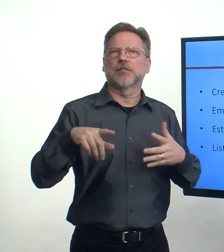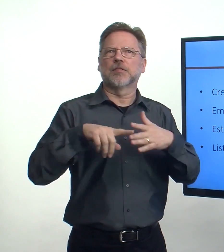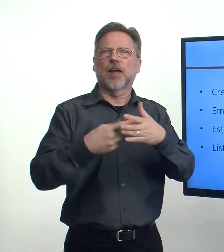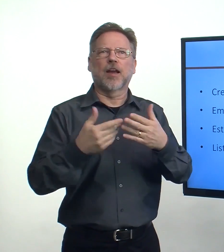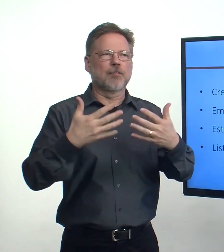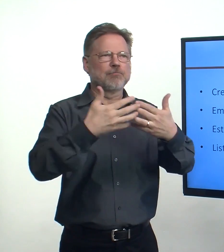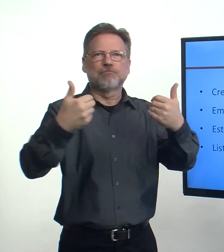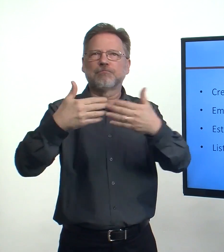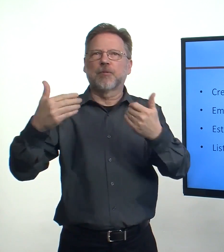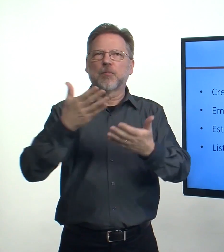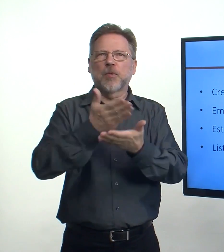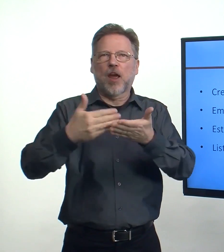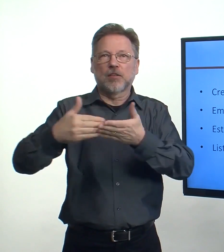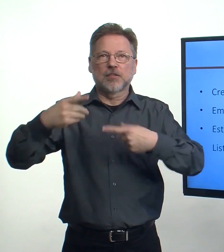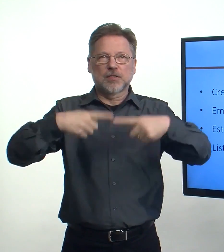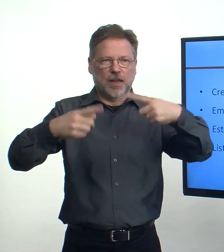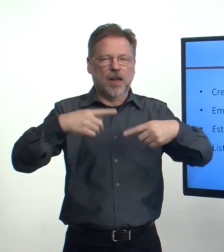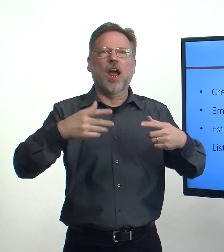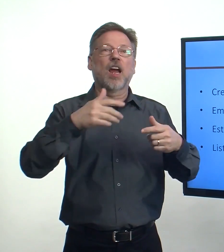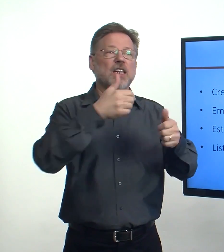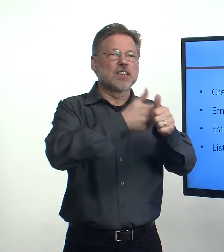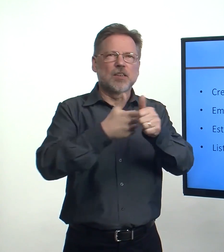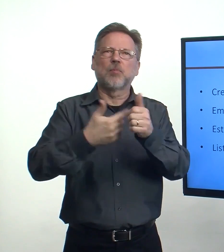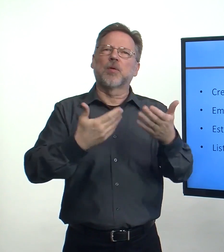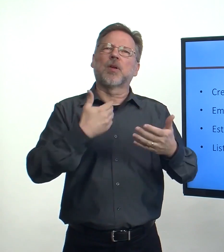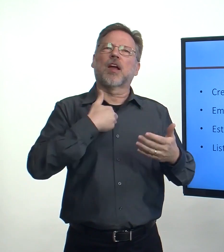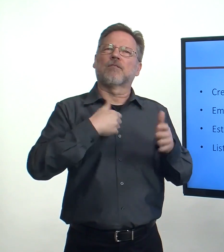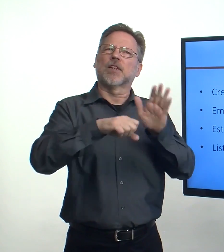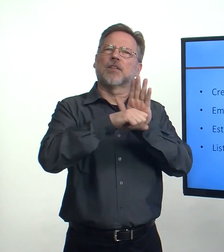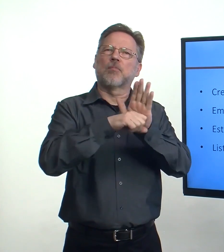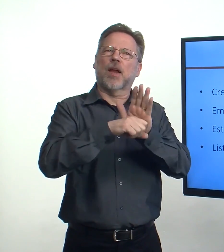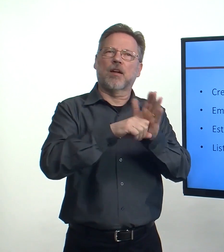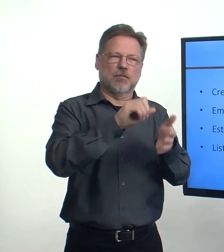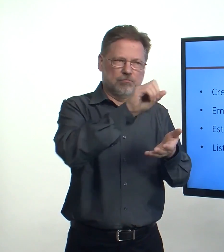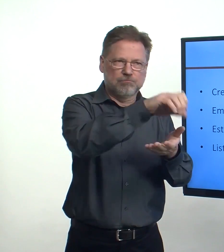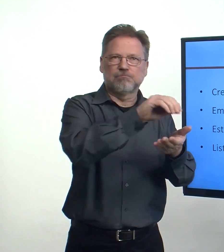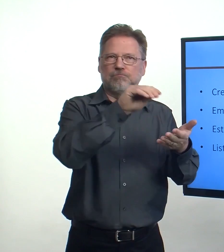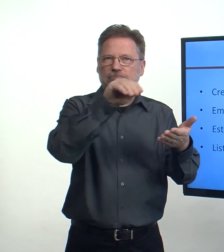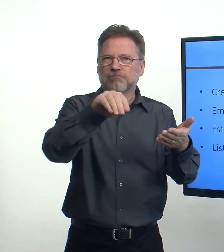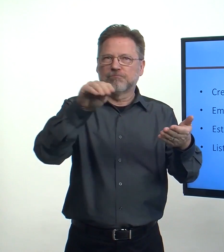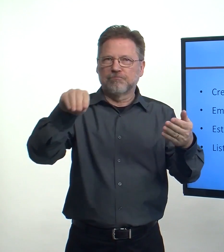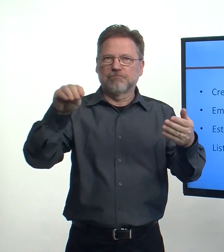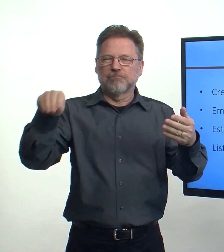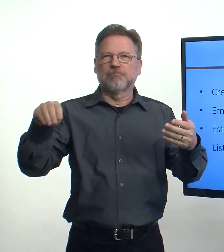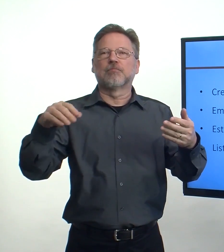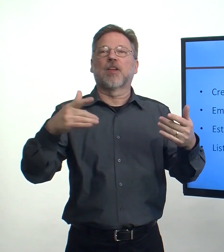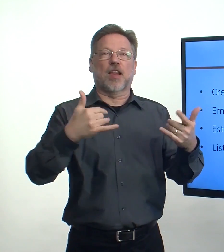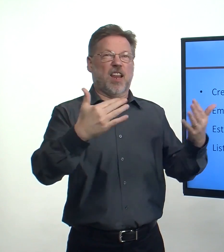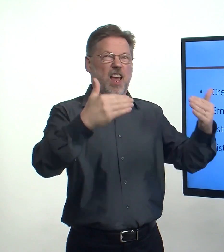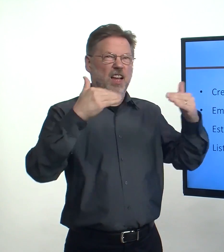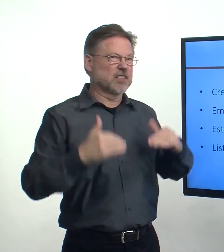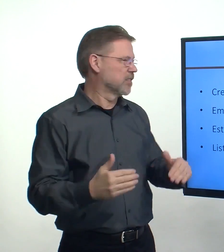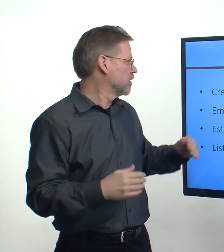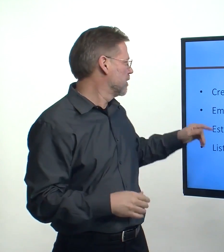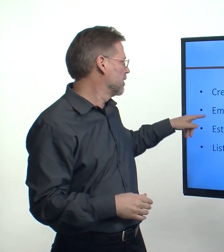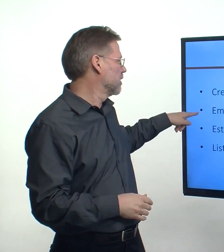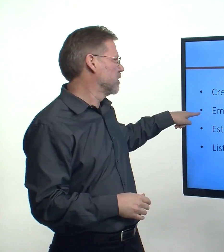Basically, he had to start by breaking down the parts of a sign and assigning a symbol to each part.